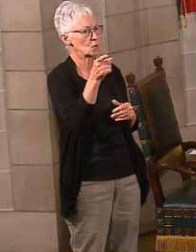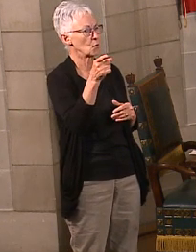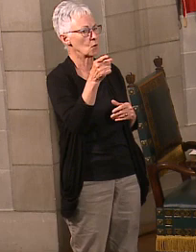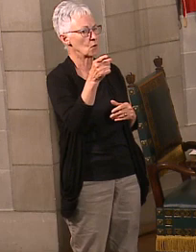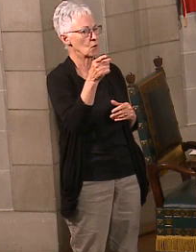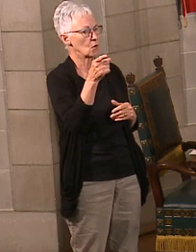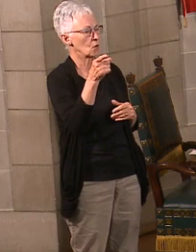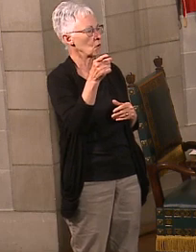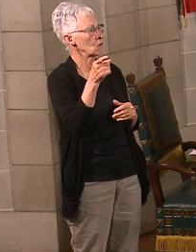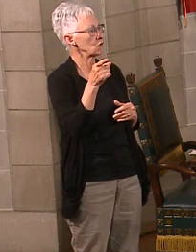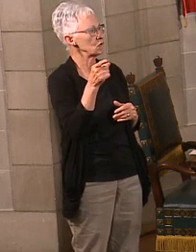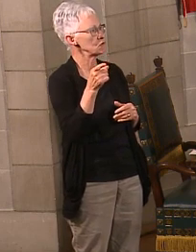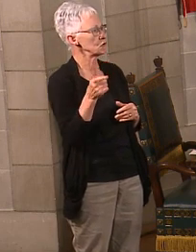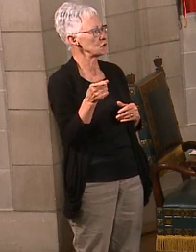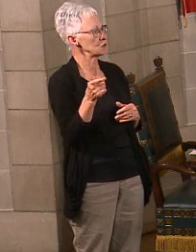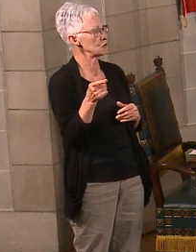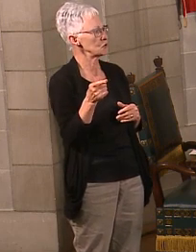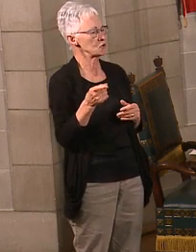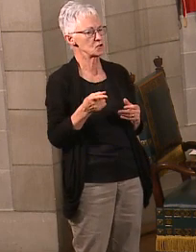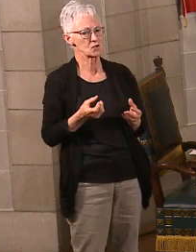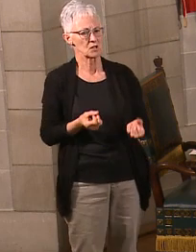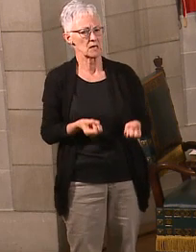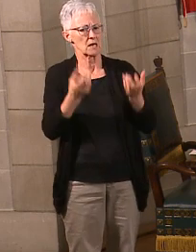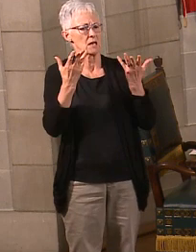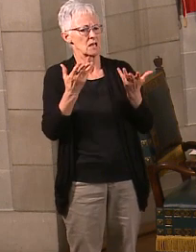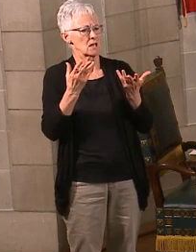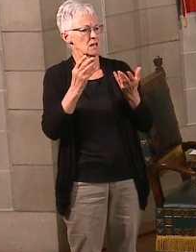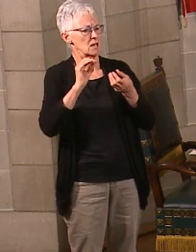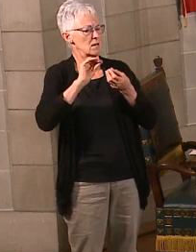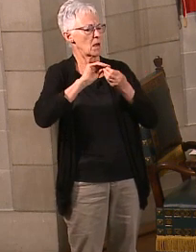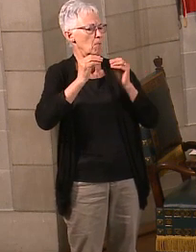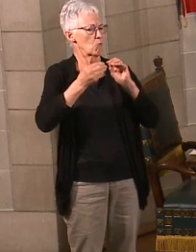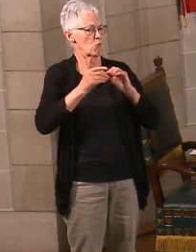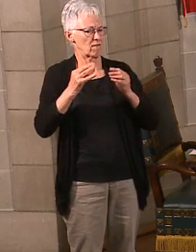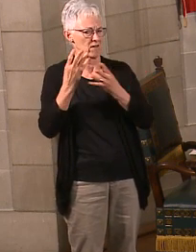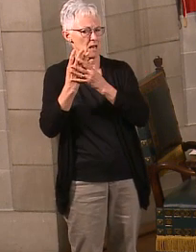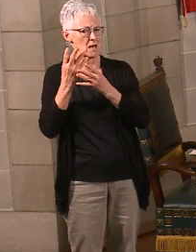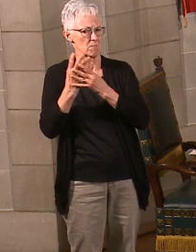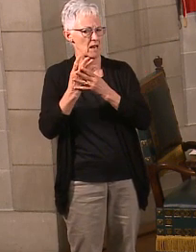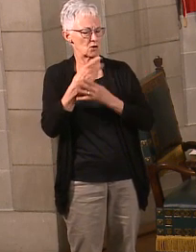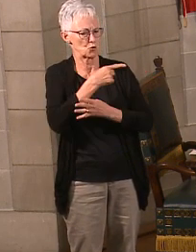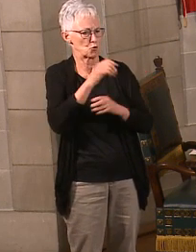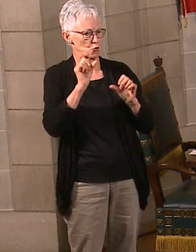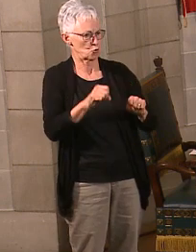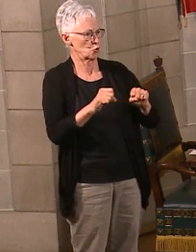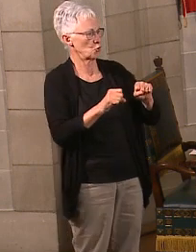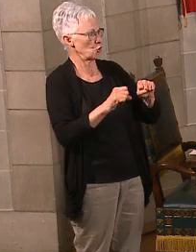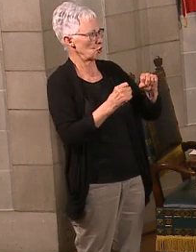have in isolated quarantine? Roughly